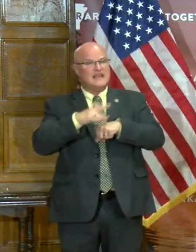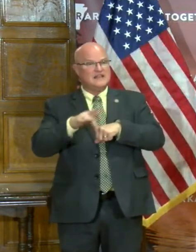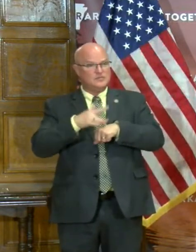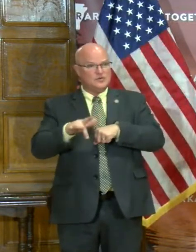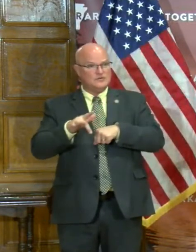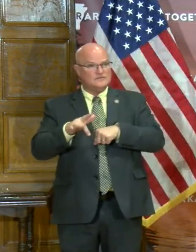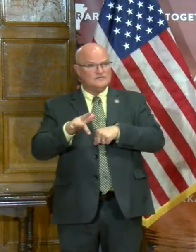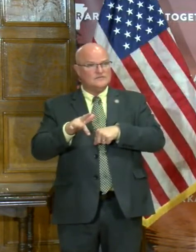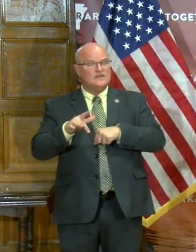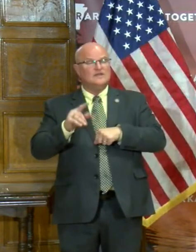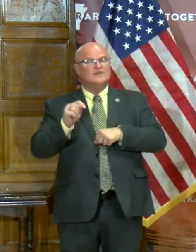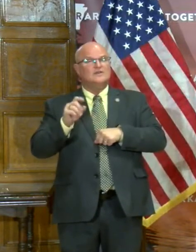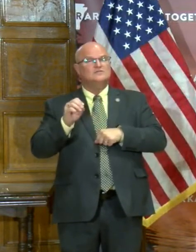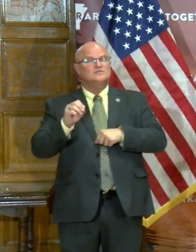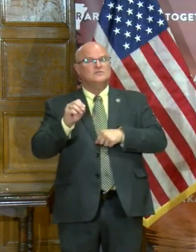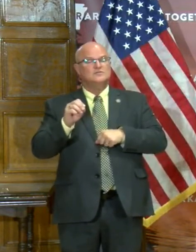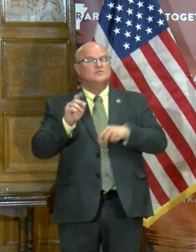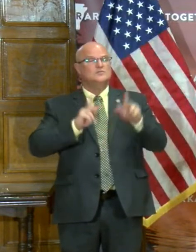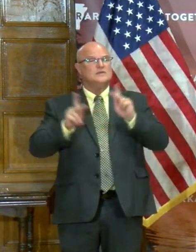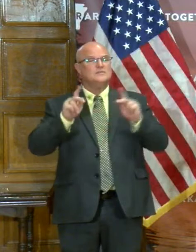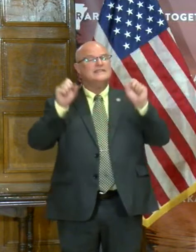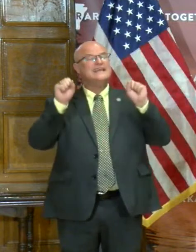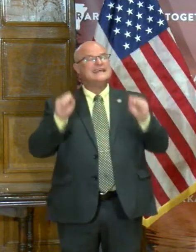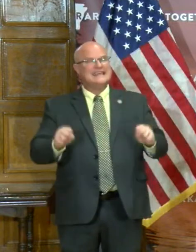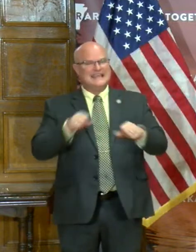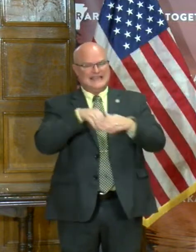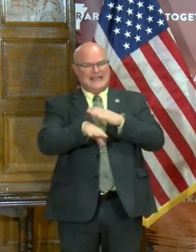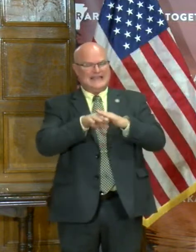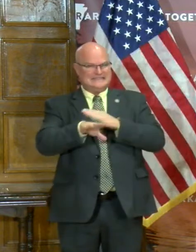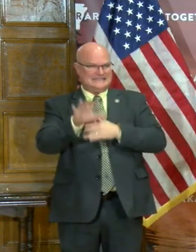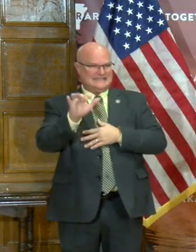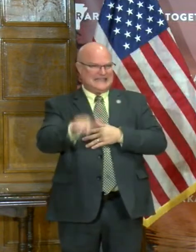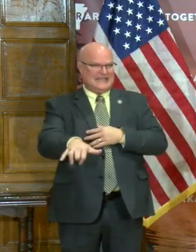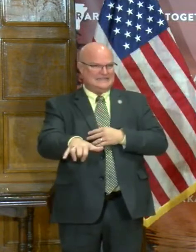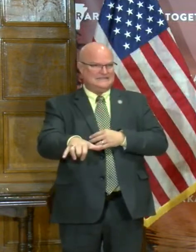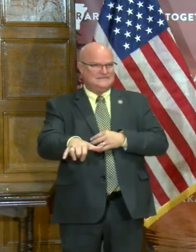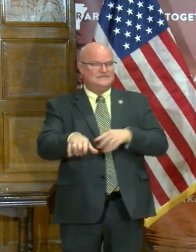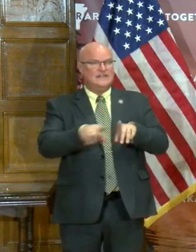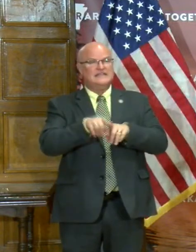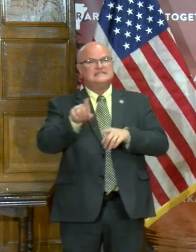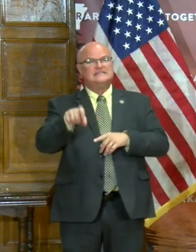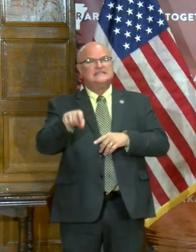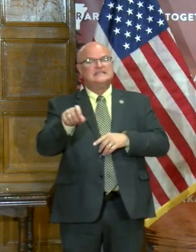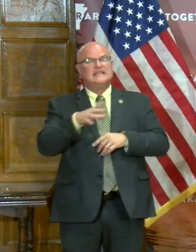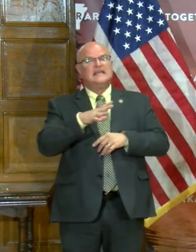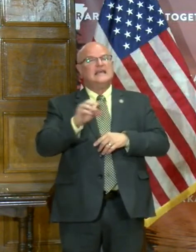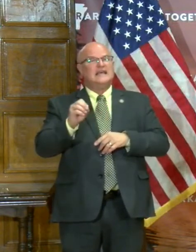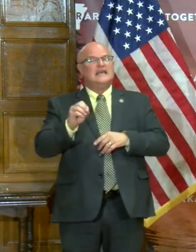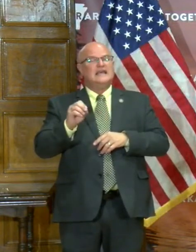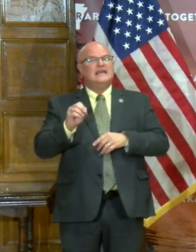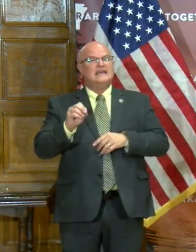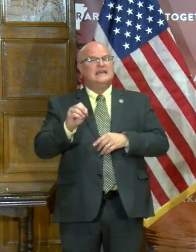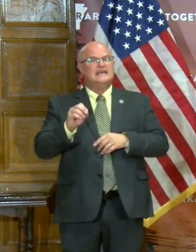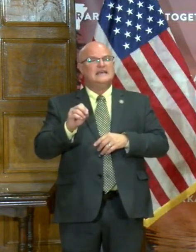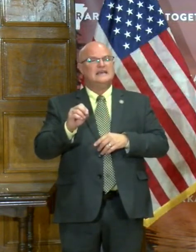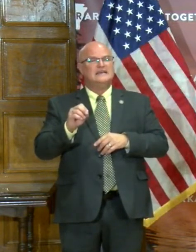available to the tenants so they can access that as needed. And